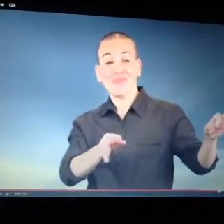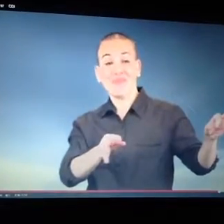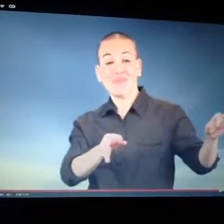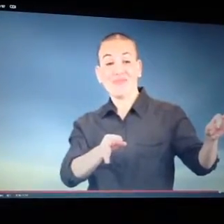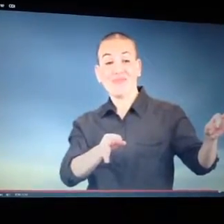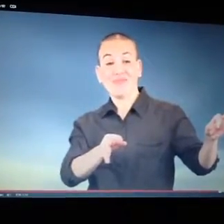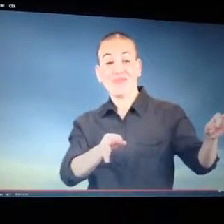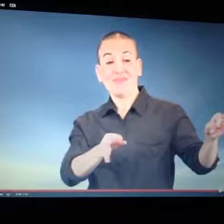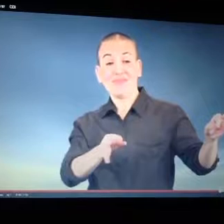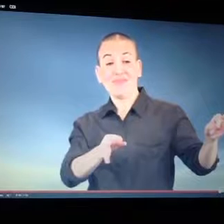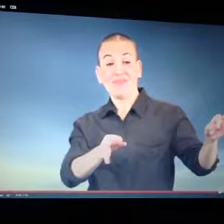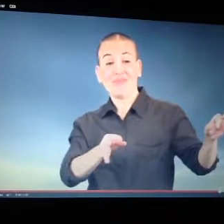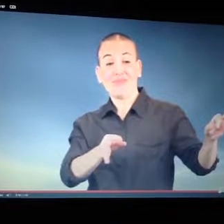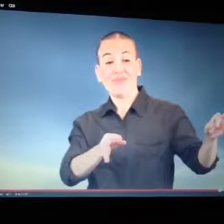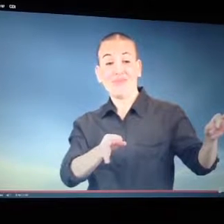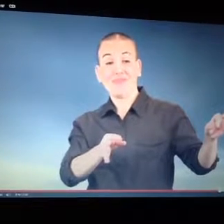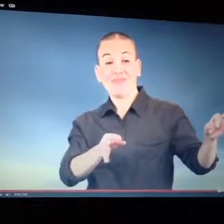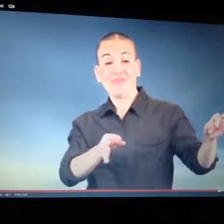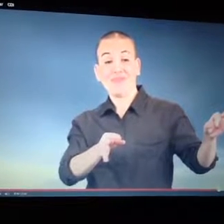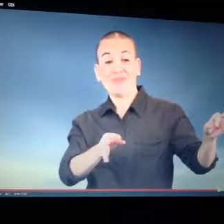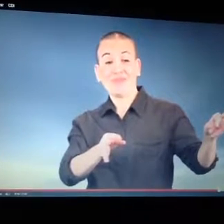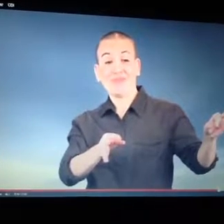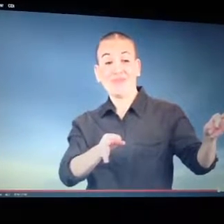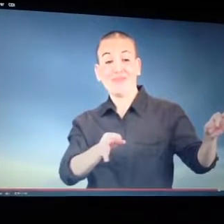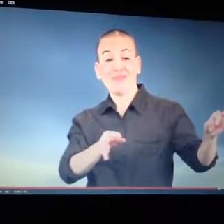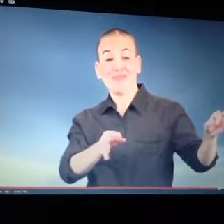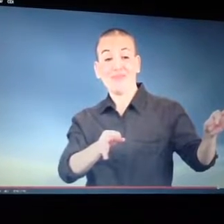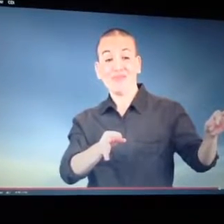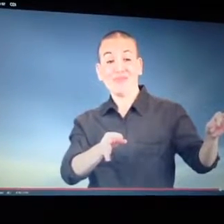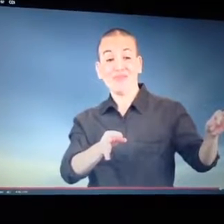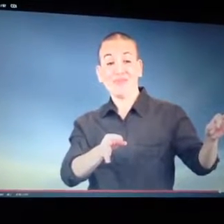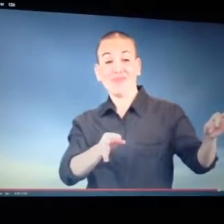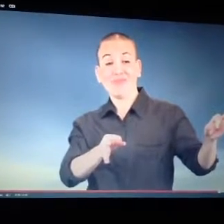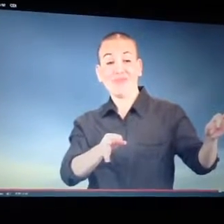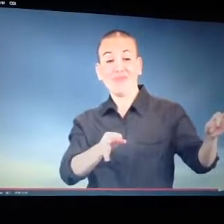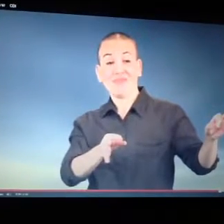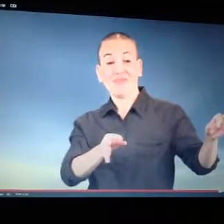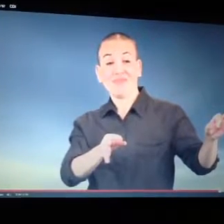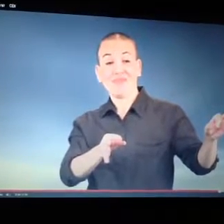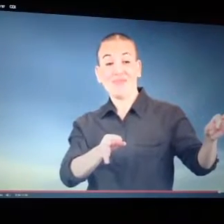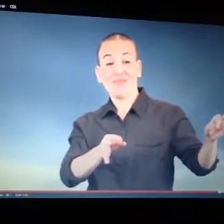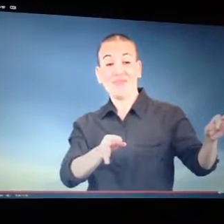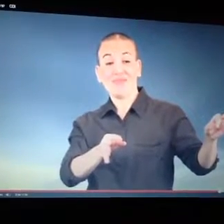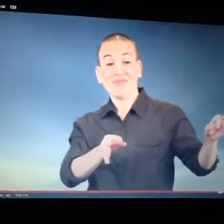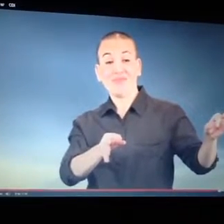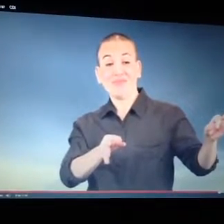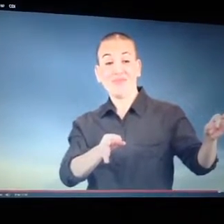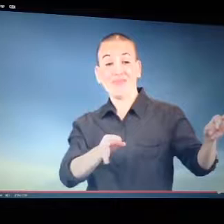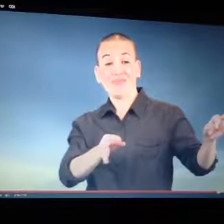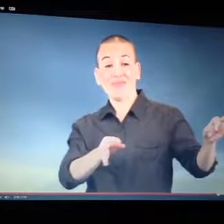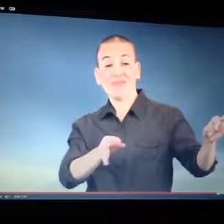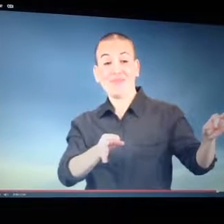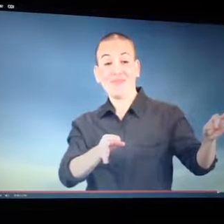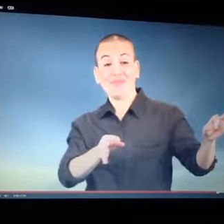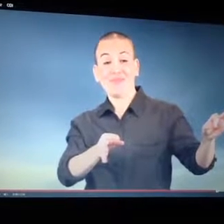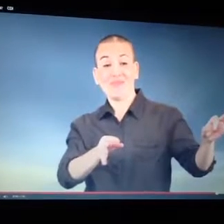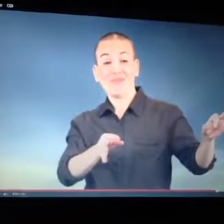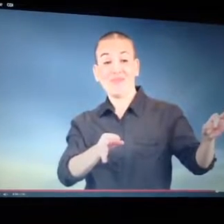And the deaf person will also be relieved that there's a CDI there, because they're both deaf, and